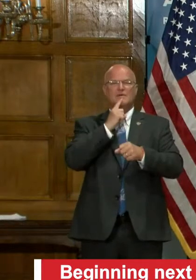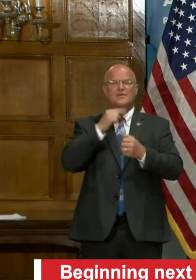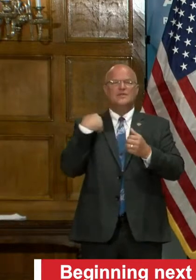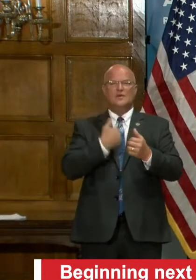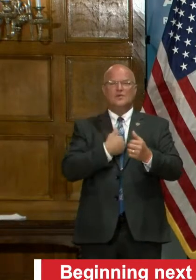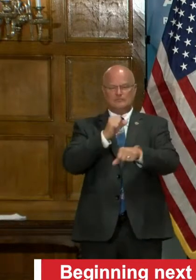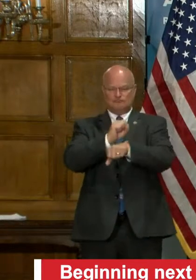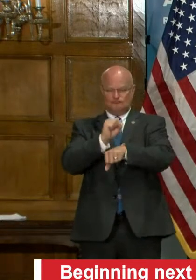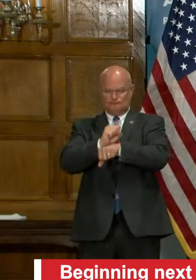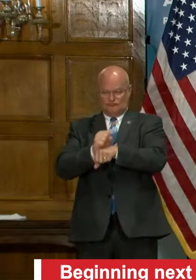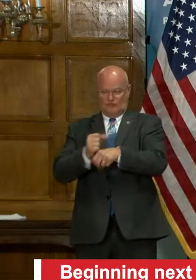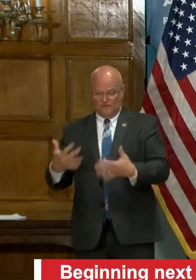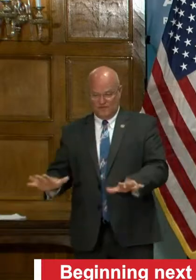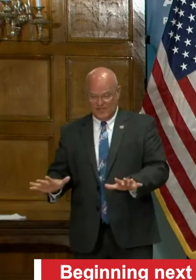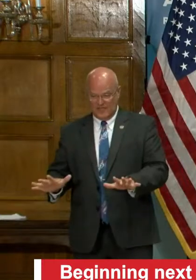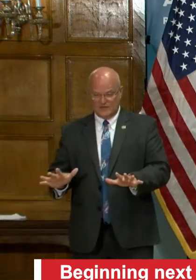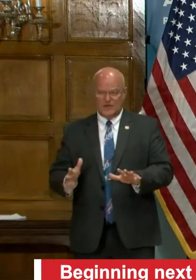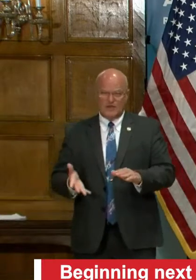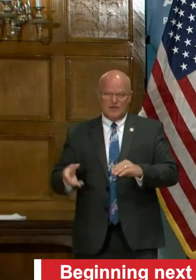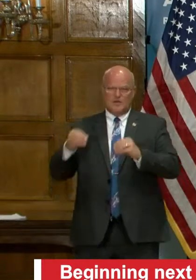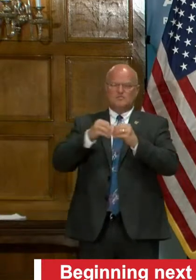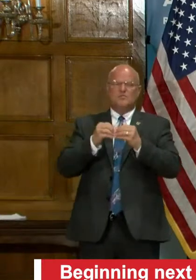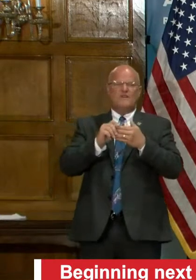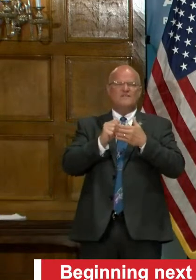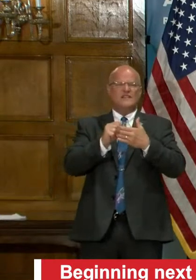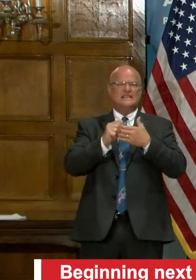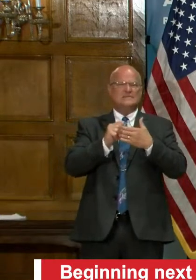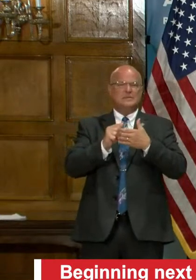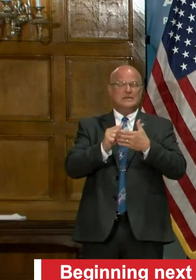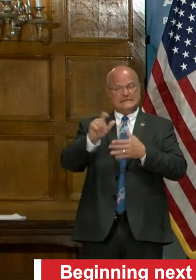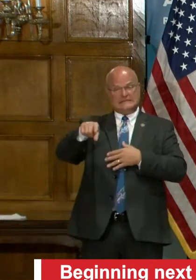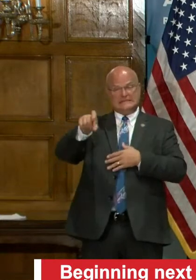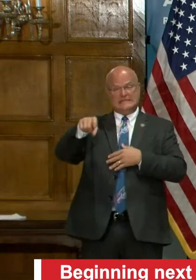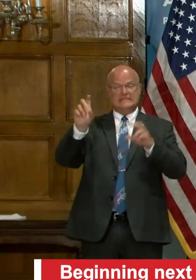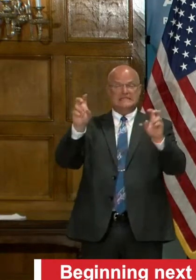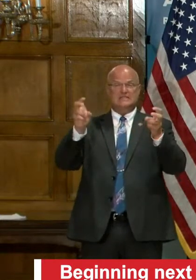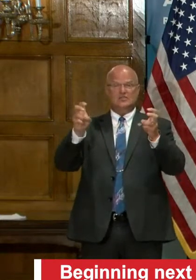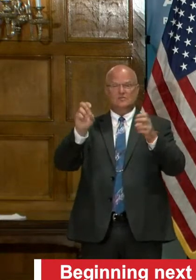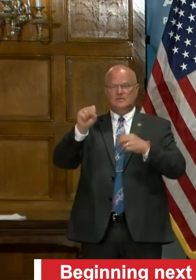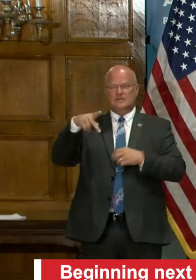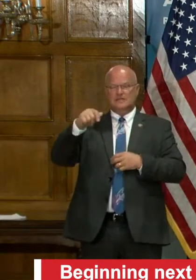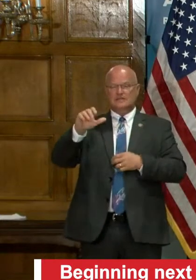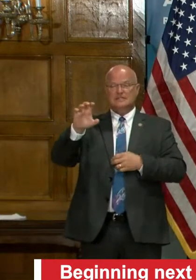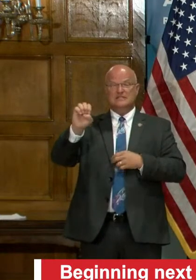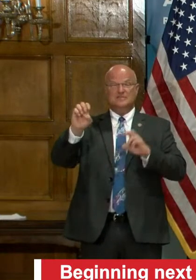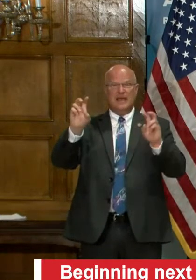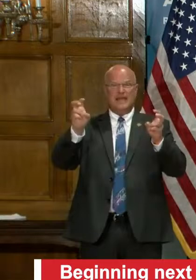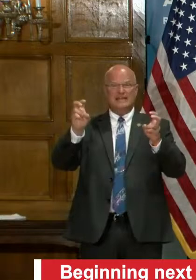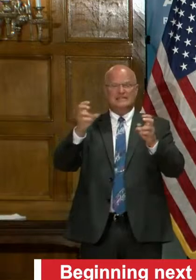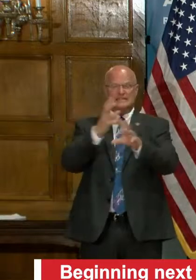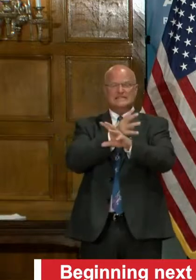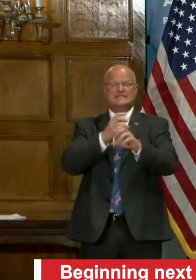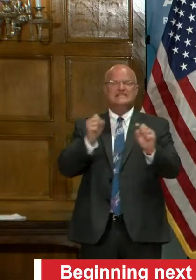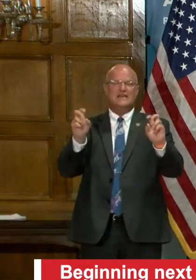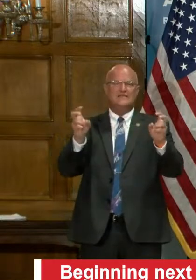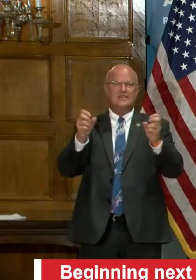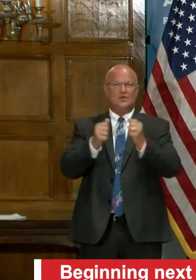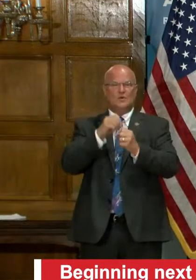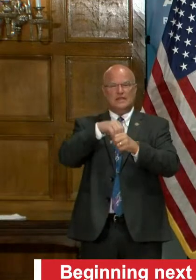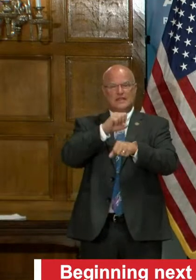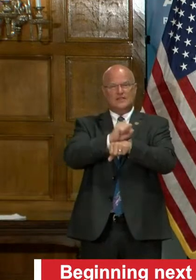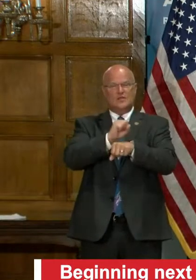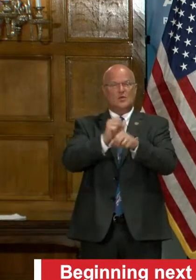we get the work done, but provide a little bit extra flexibility, because that's needed in terms of space issues and safety issues within